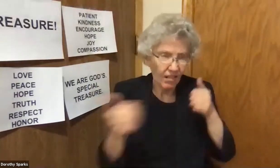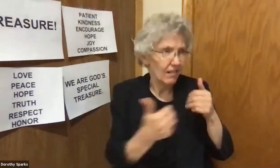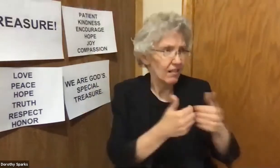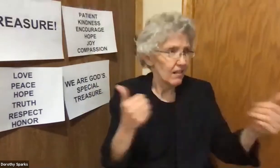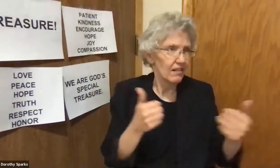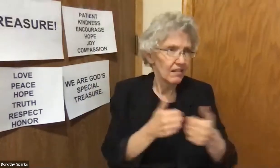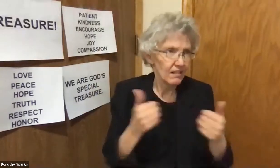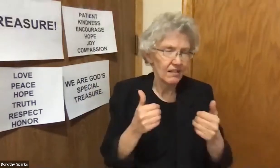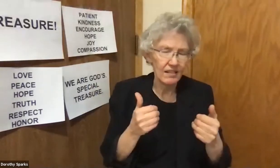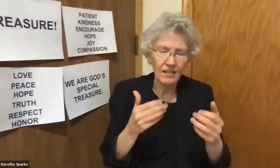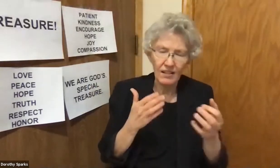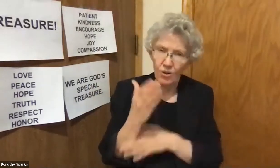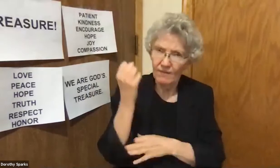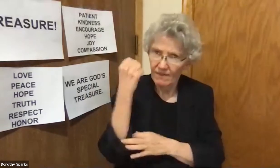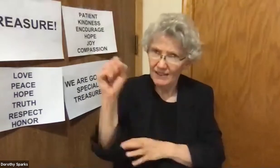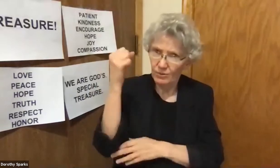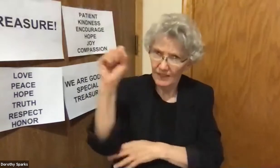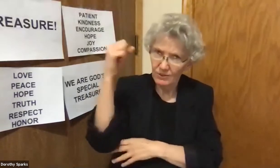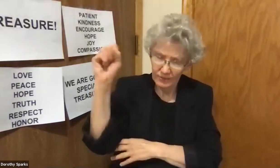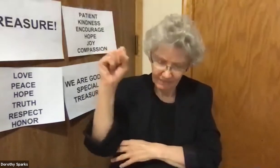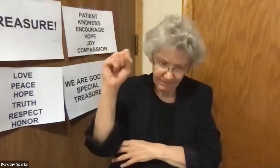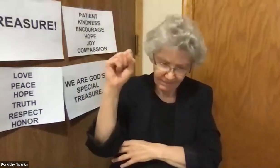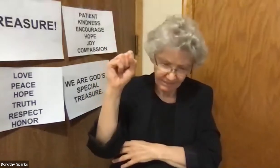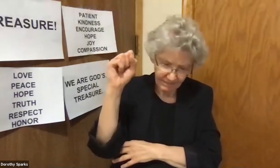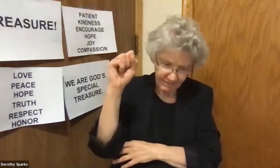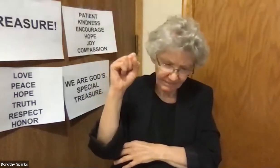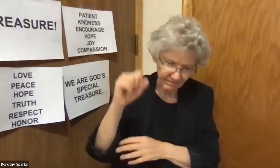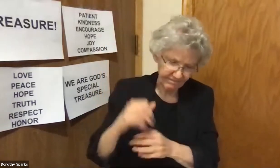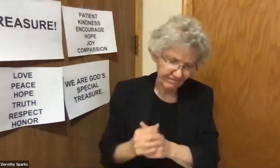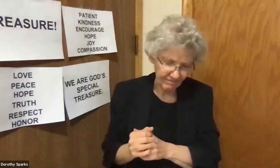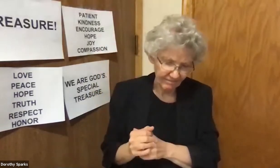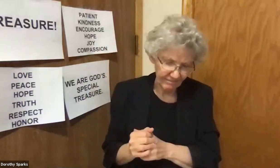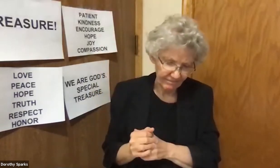For the places and peoples torn apart by violence.